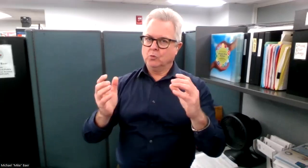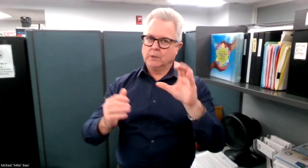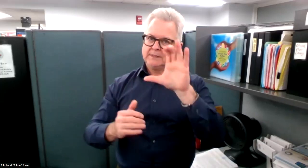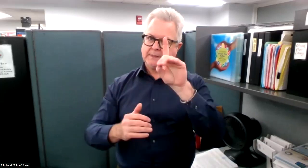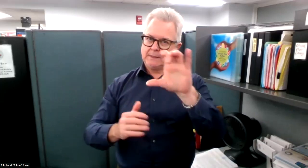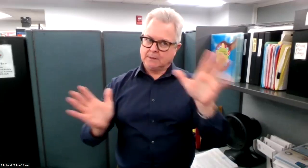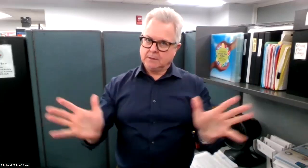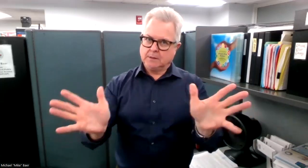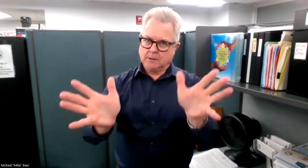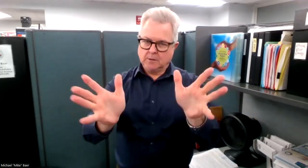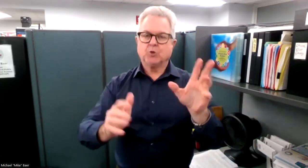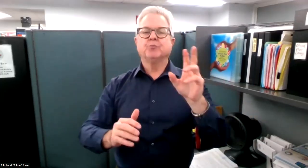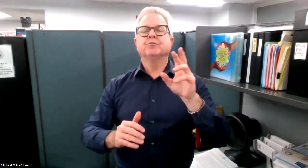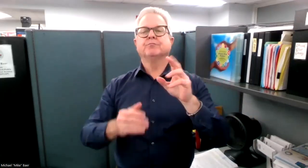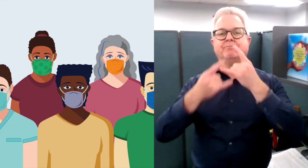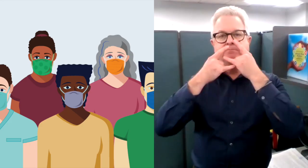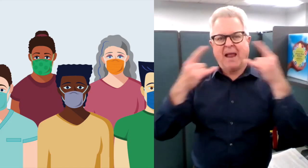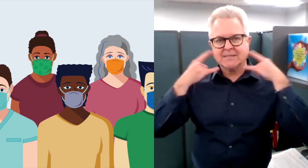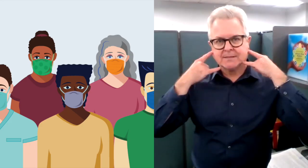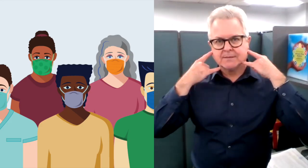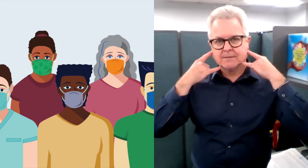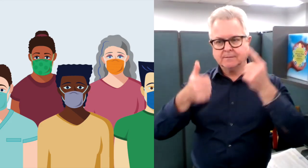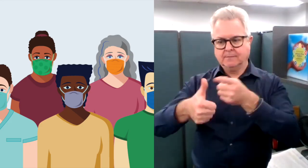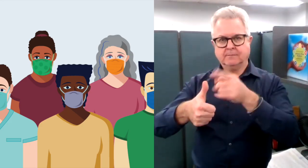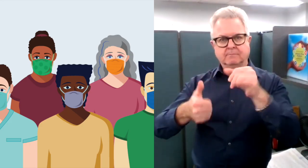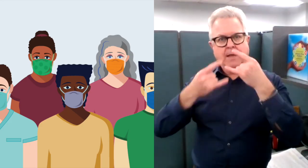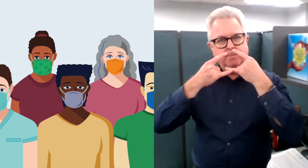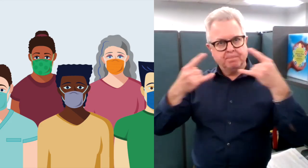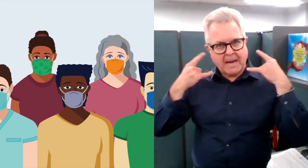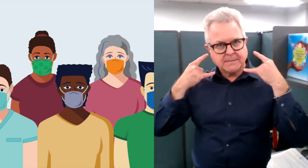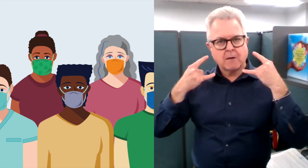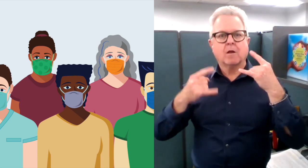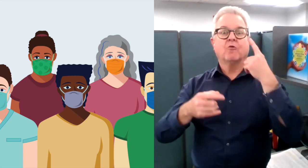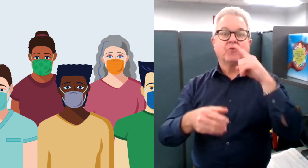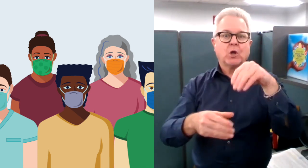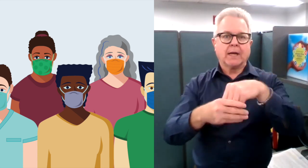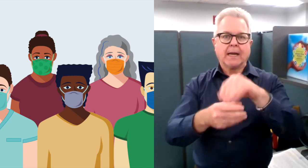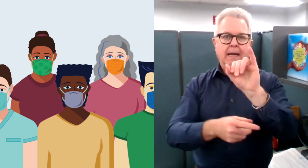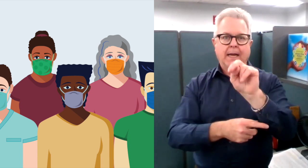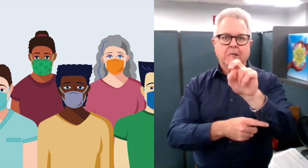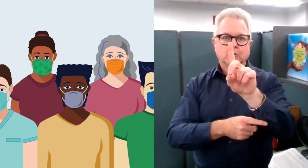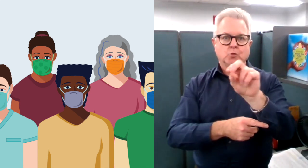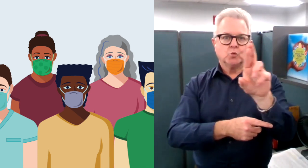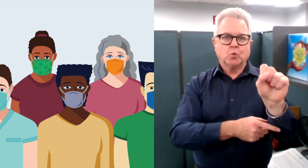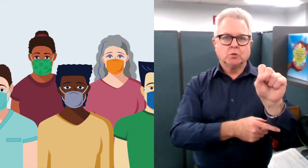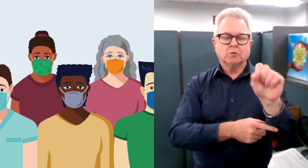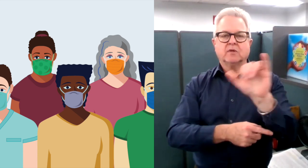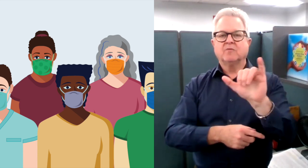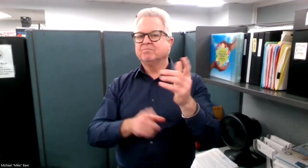recommendations that the CDC said. However, you are encouraged to be masking up at all times, especially